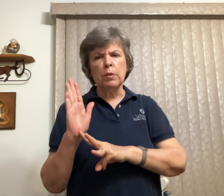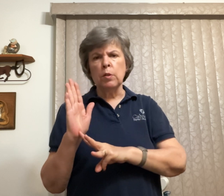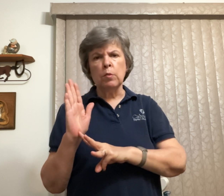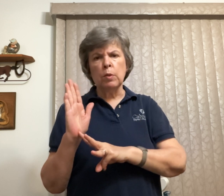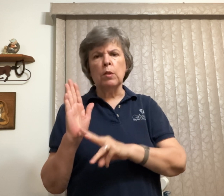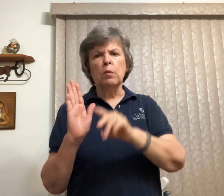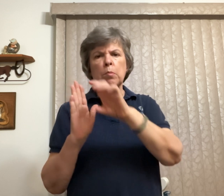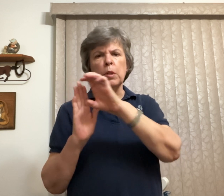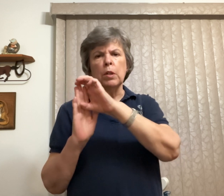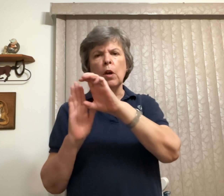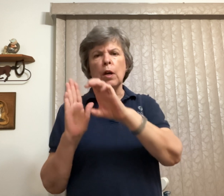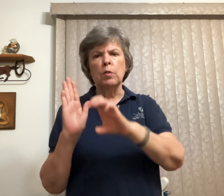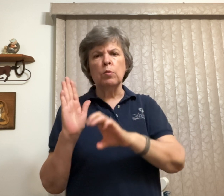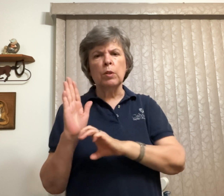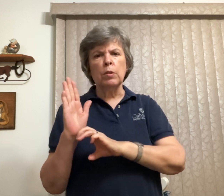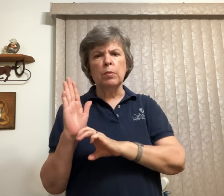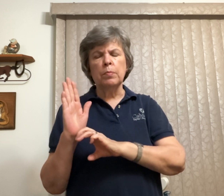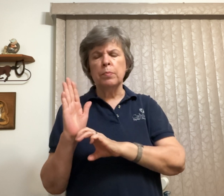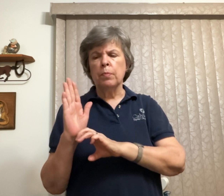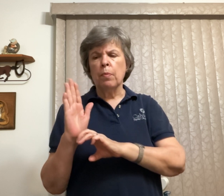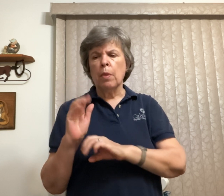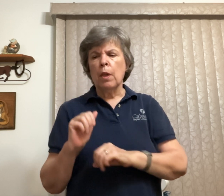else's will, but God's will.